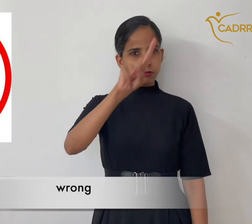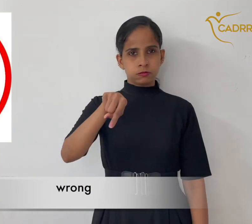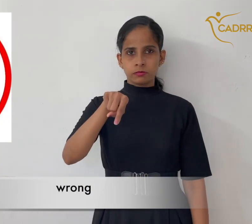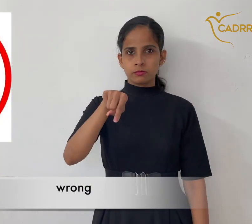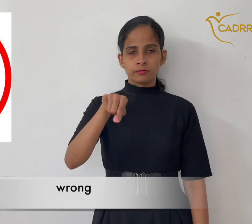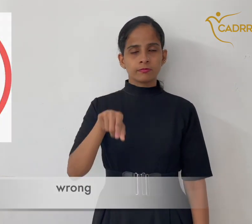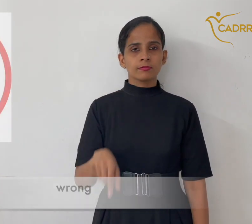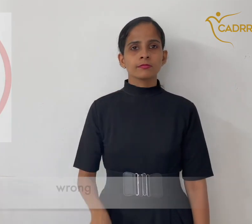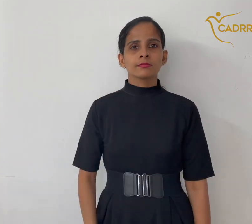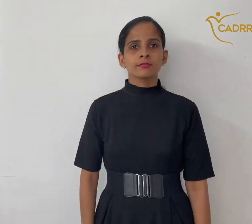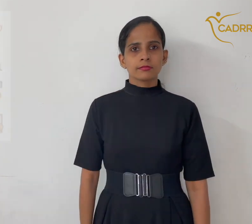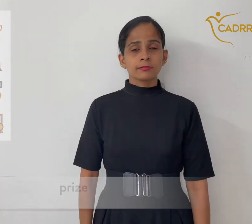Wrong.